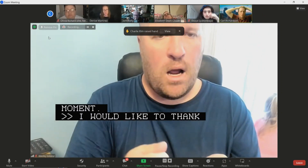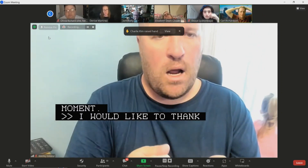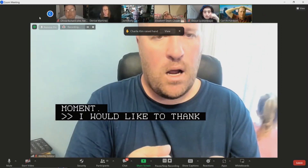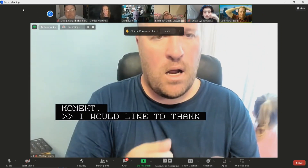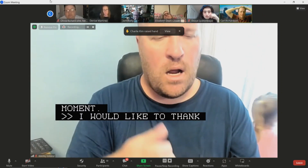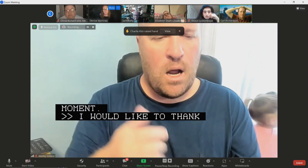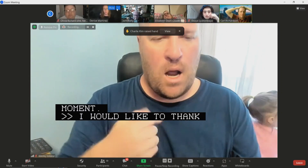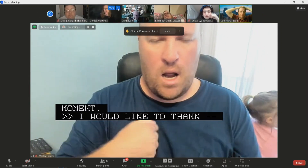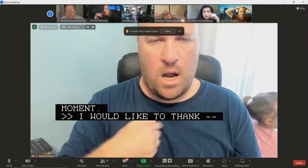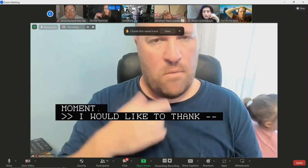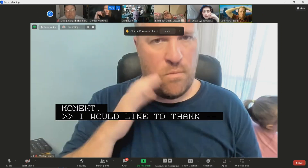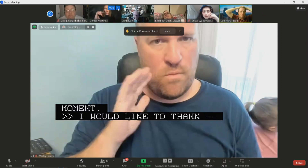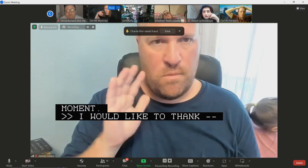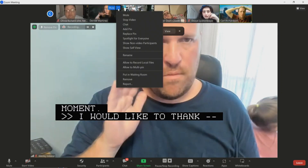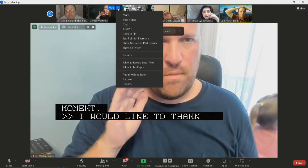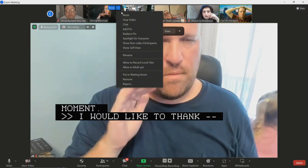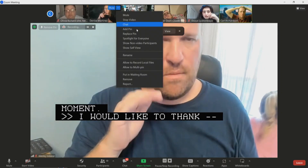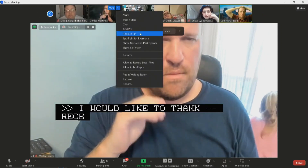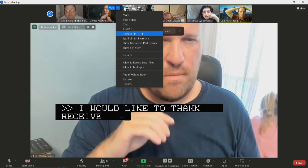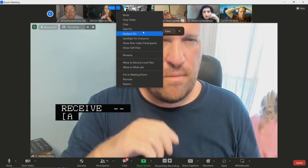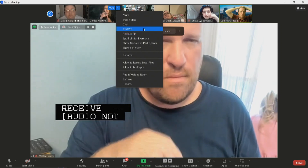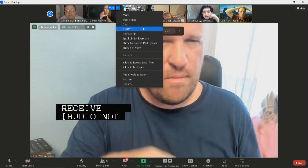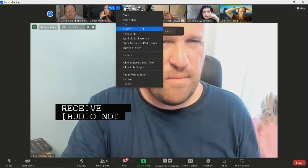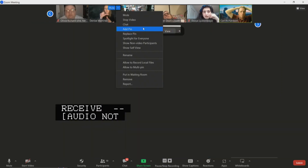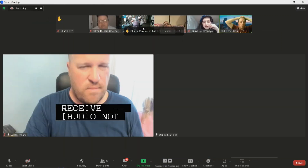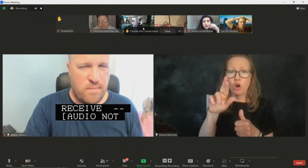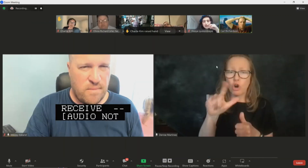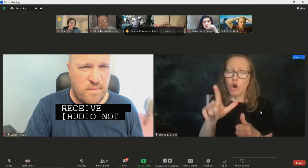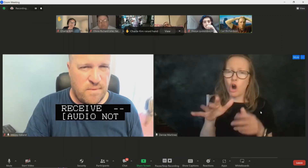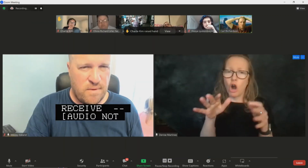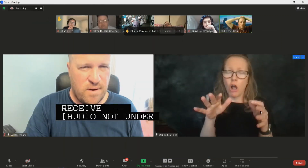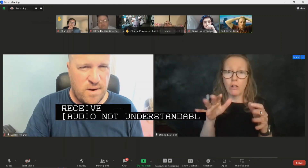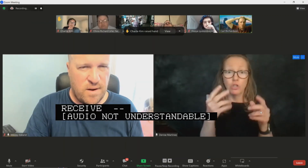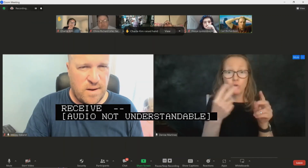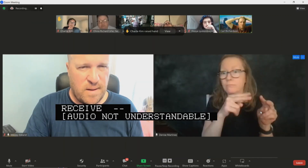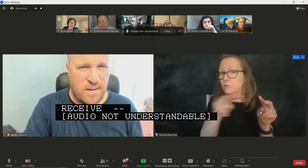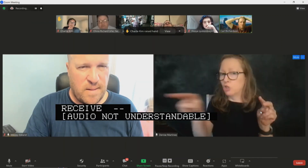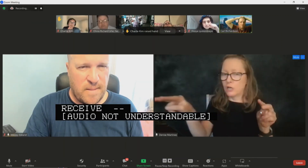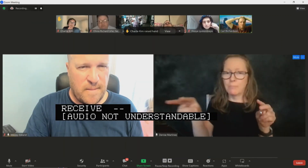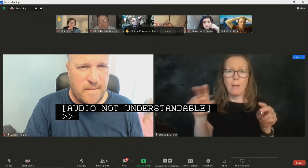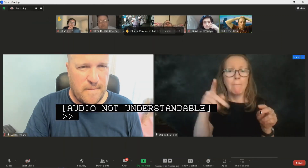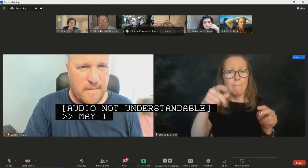Paul was going to say something before you went to talk to your daughter.